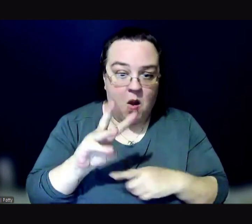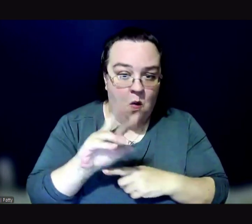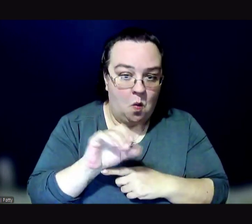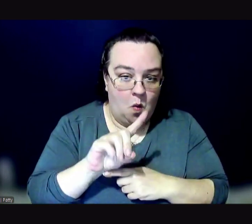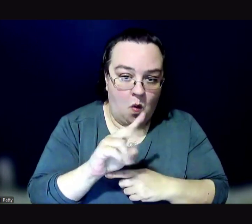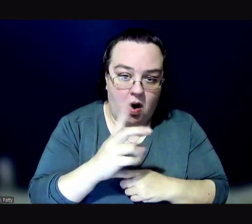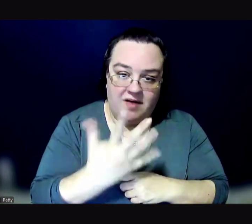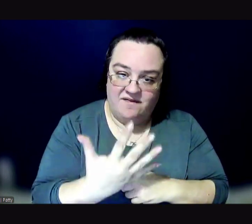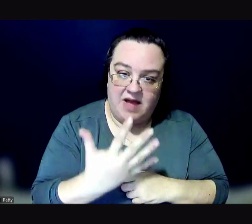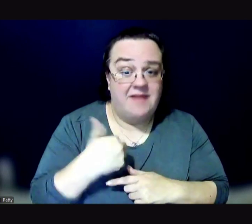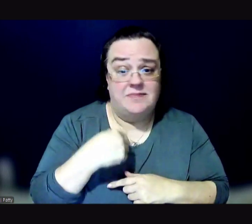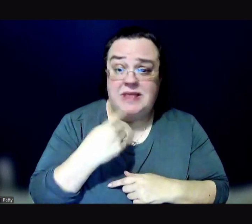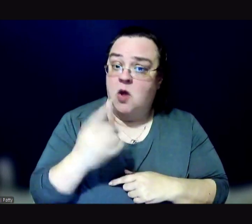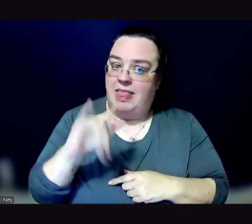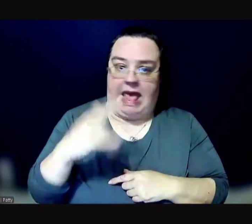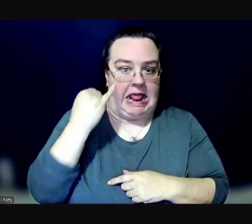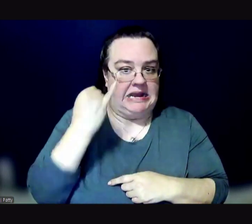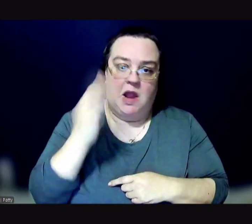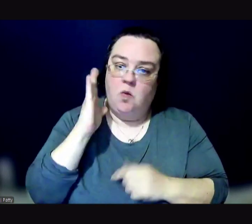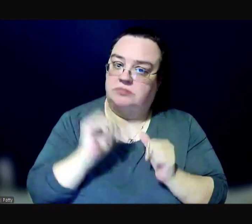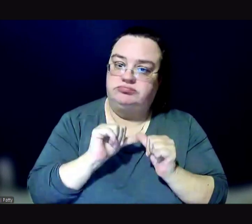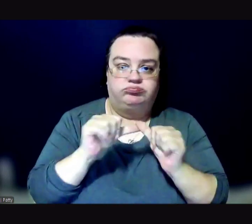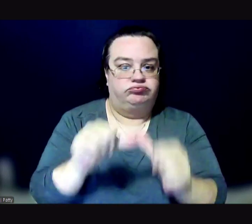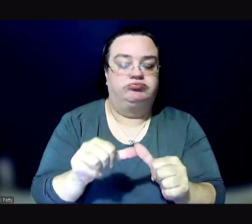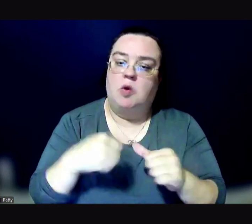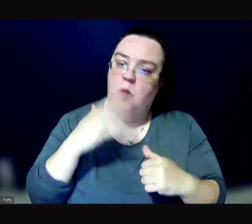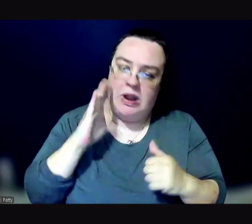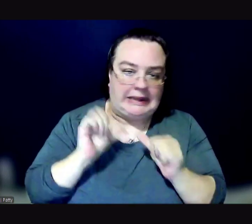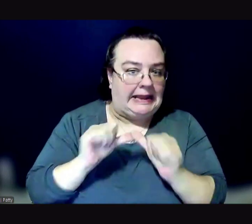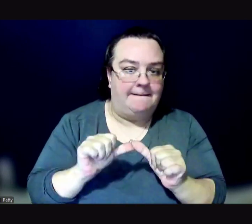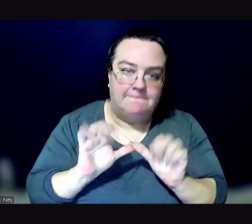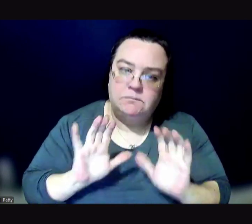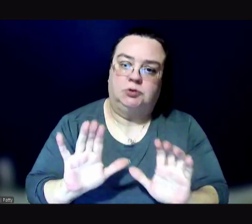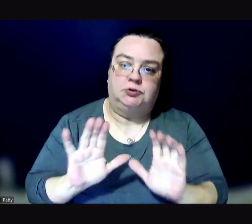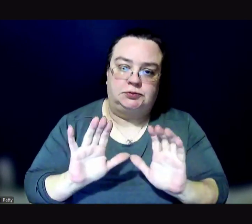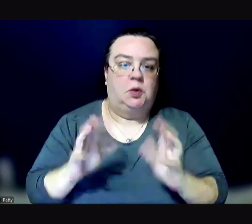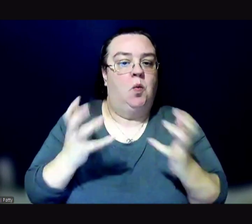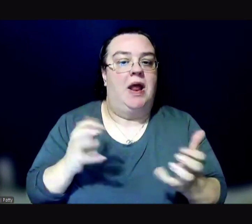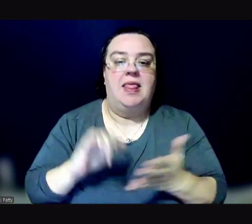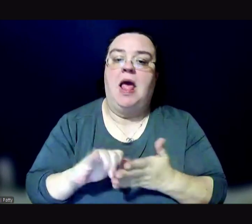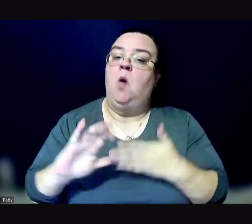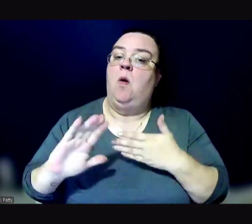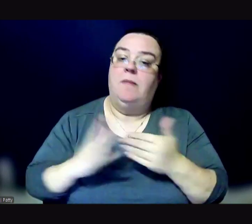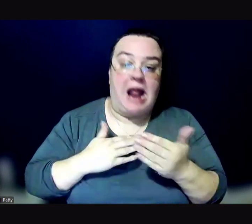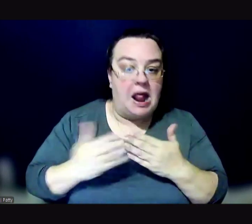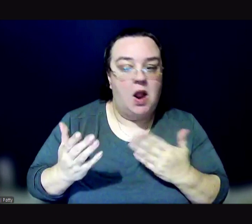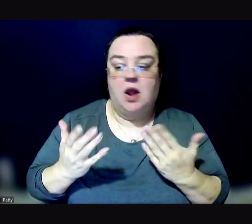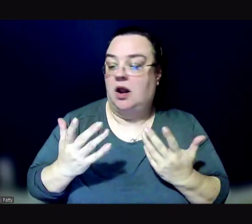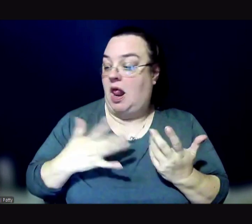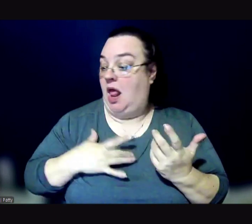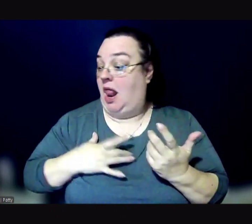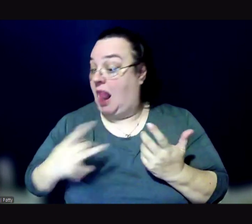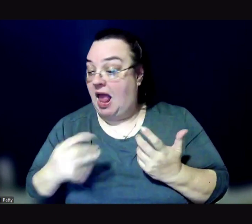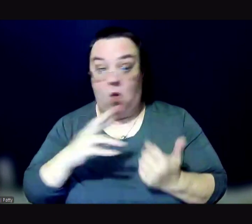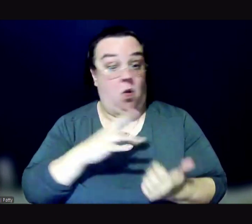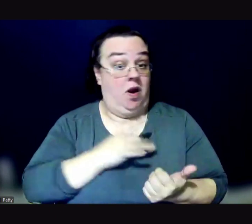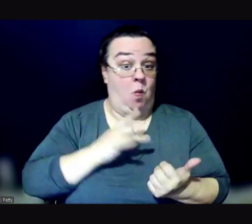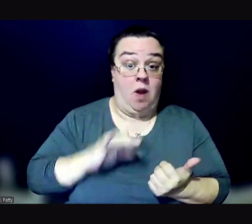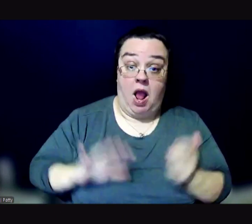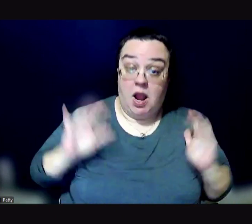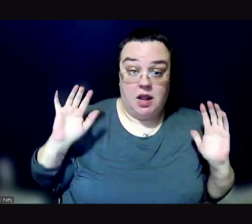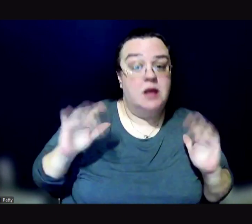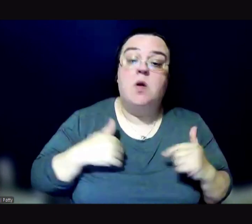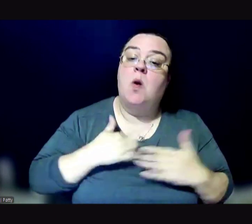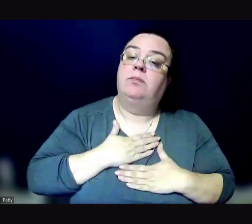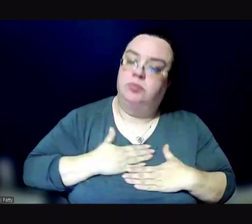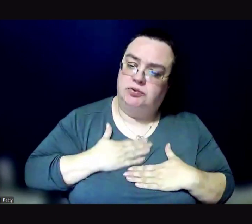you that right now. So I'm gonna keep on pushing for that regardless of who does not like it or like it. So I appreciate you